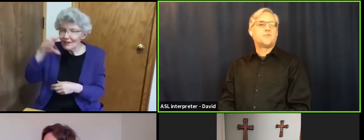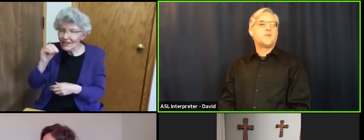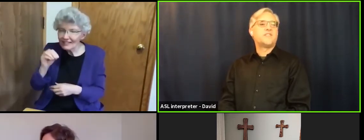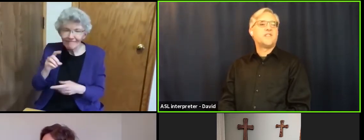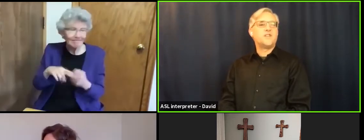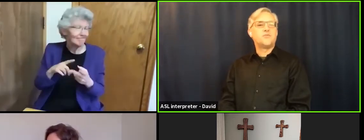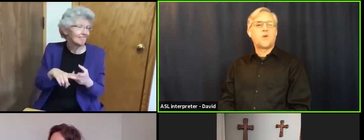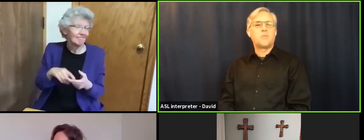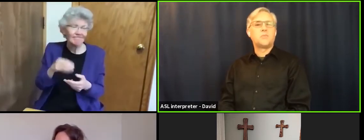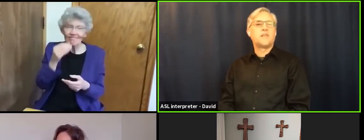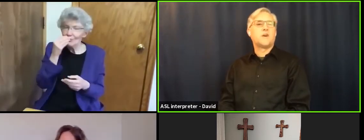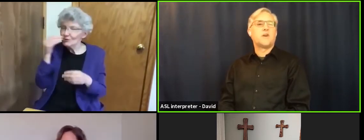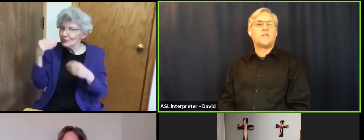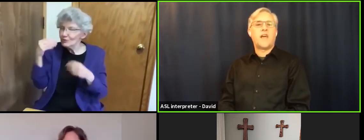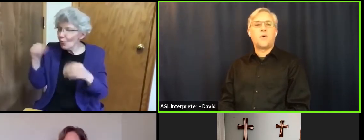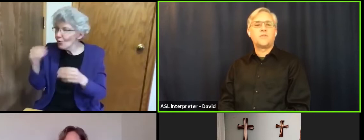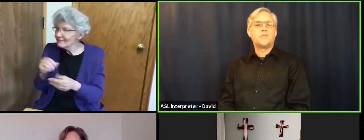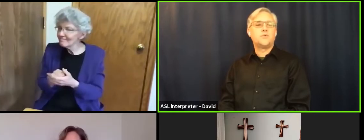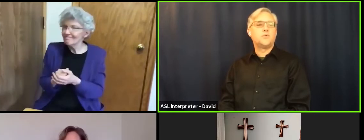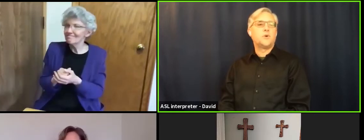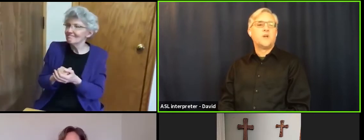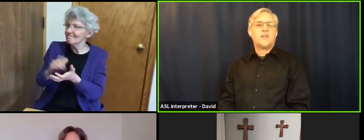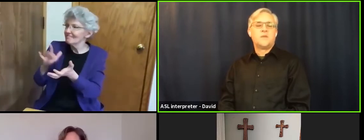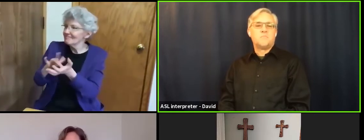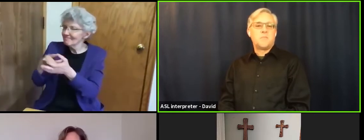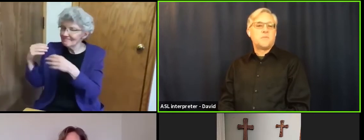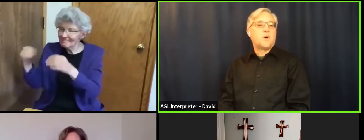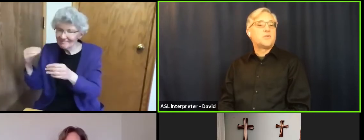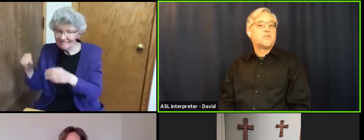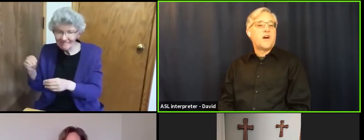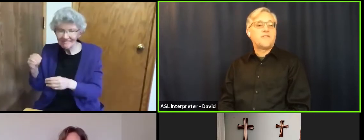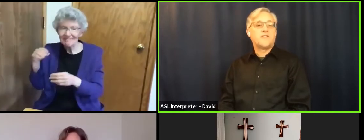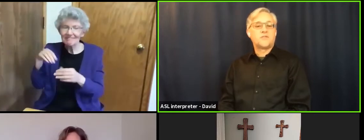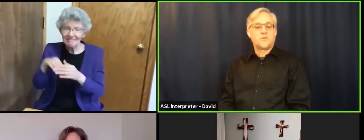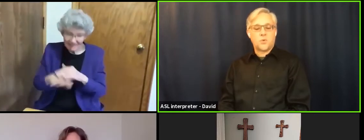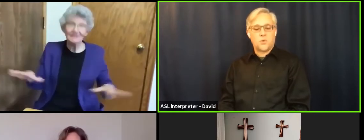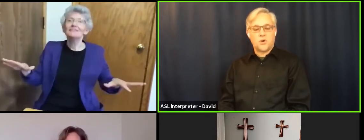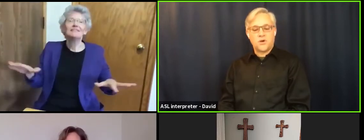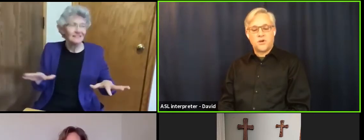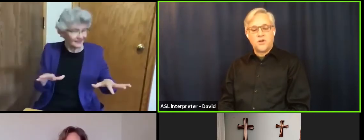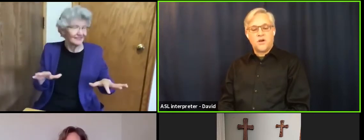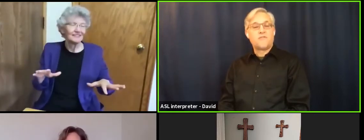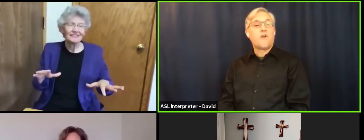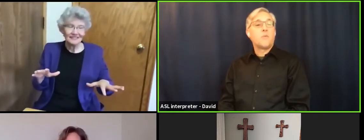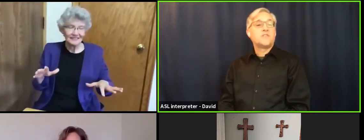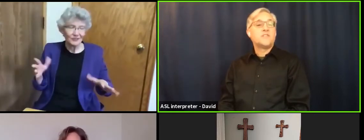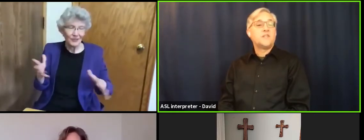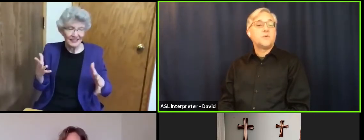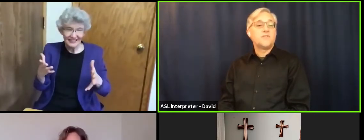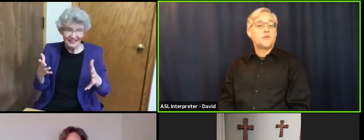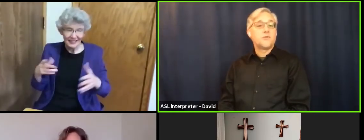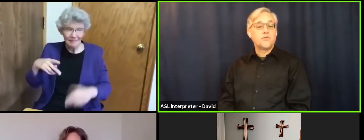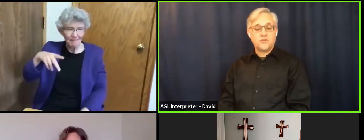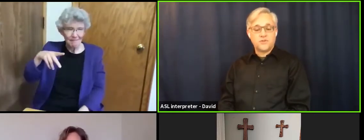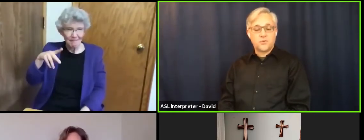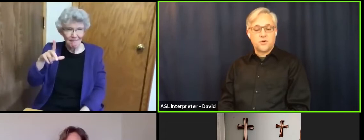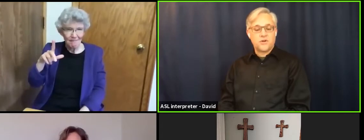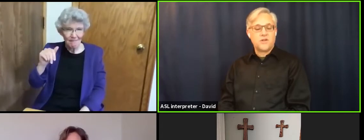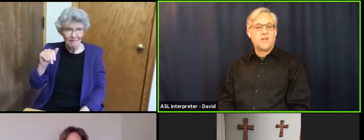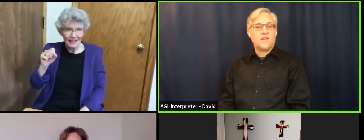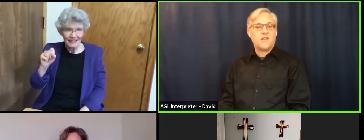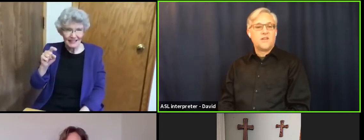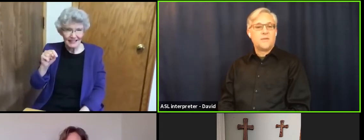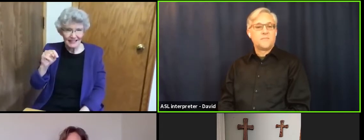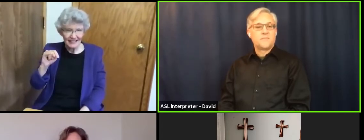I imagine recently you've probably gone out to maybe the post office or a pharmacy or even a grocery